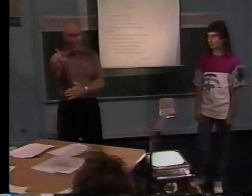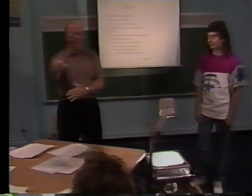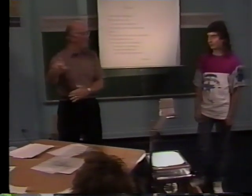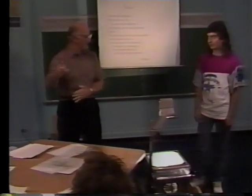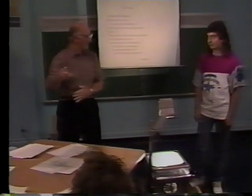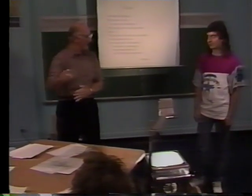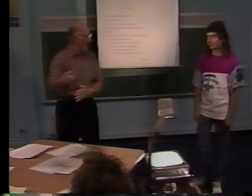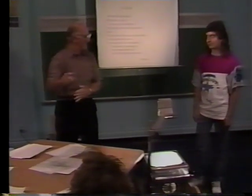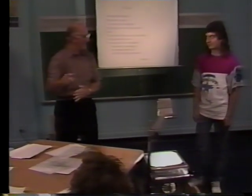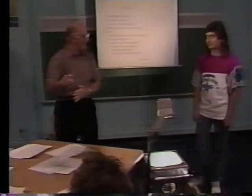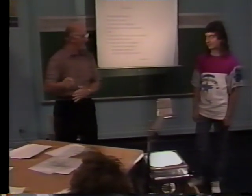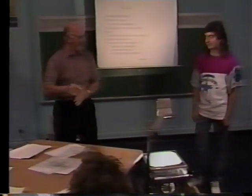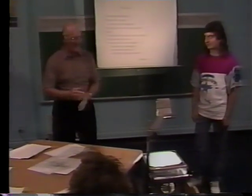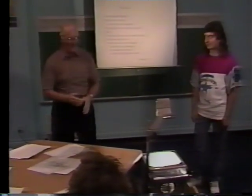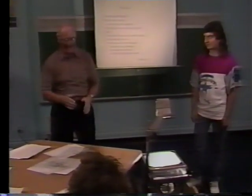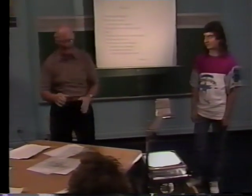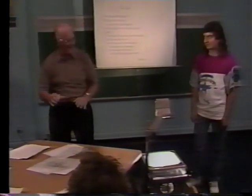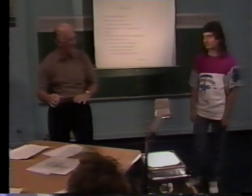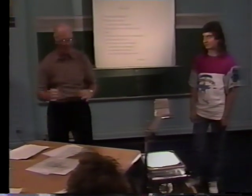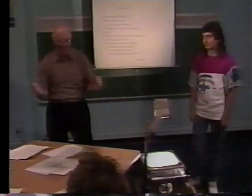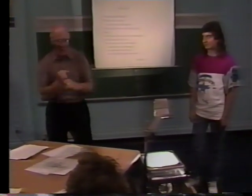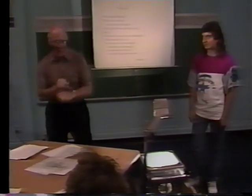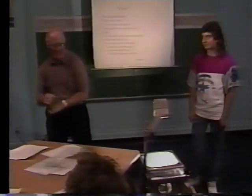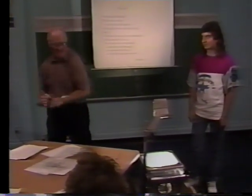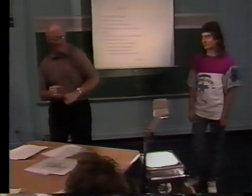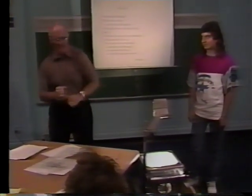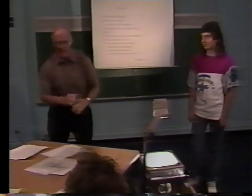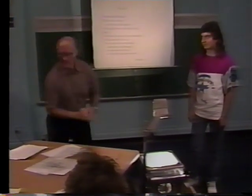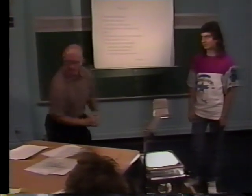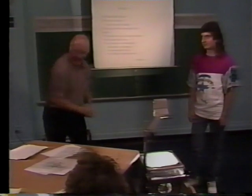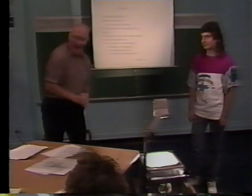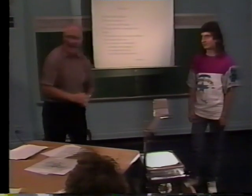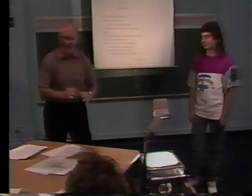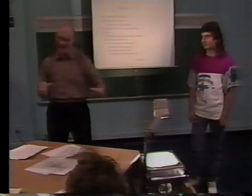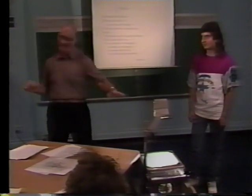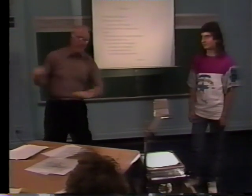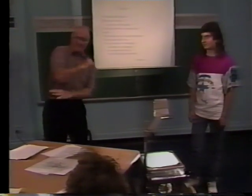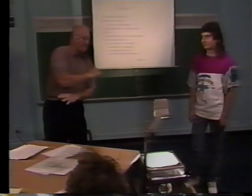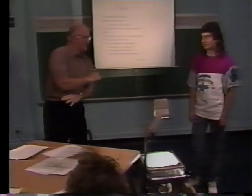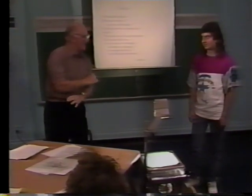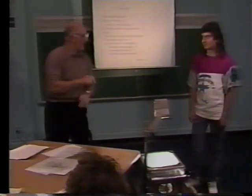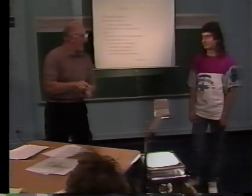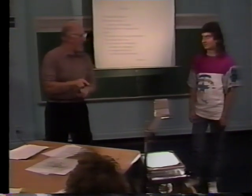Boom. See what I mean? For bang.